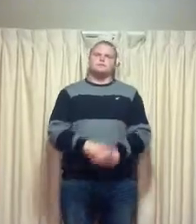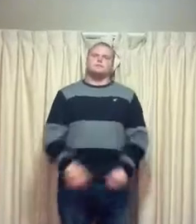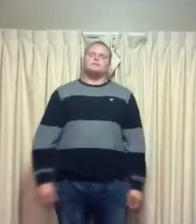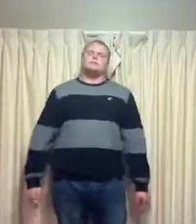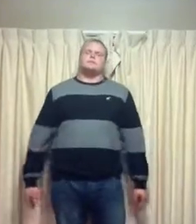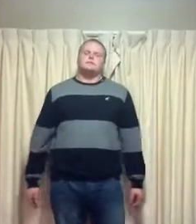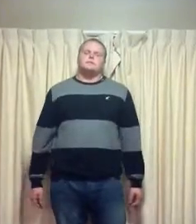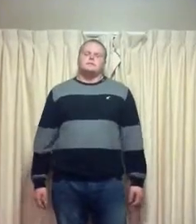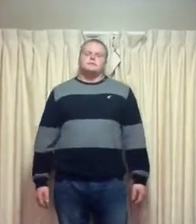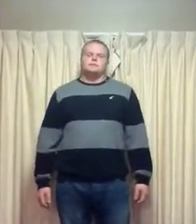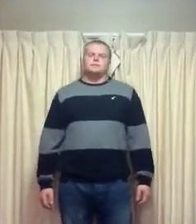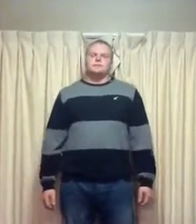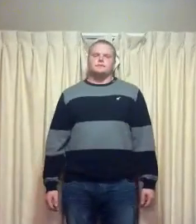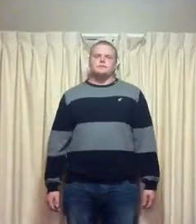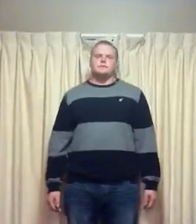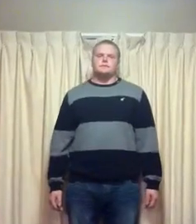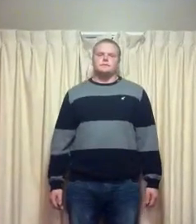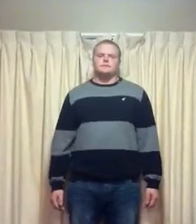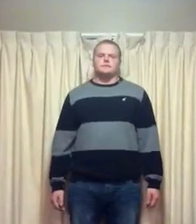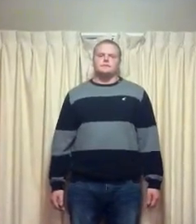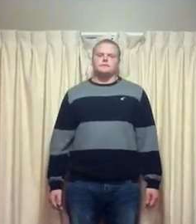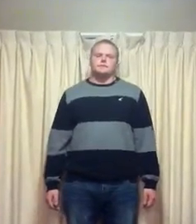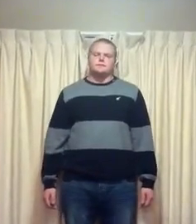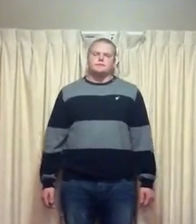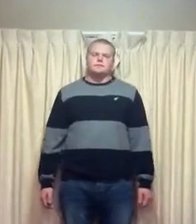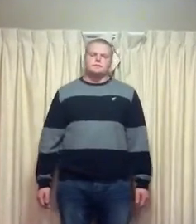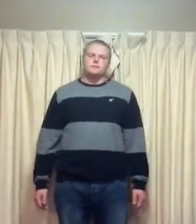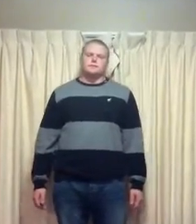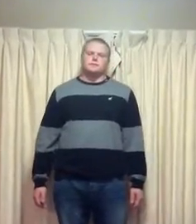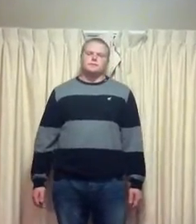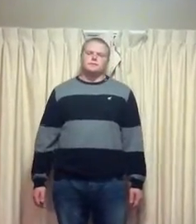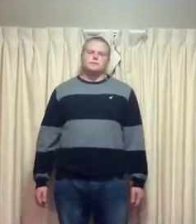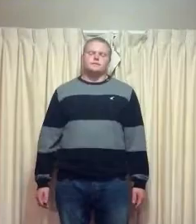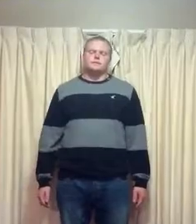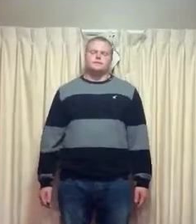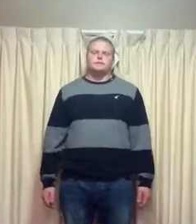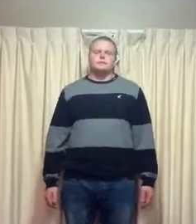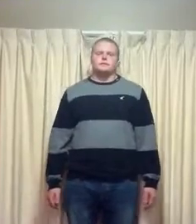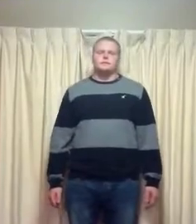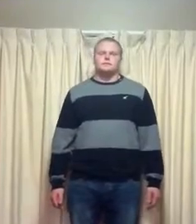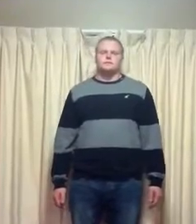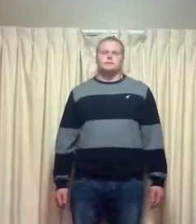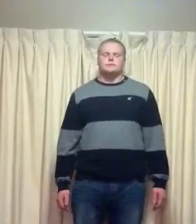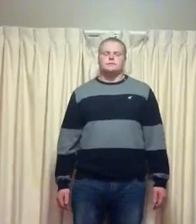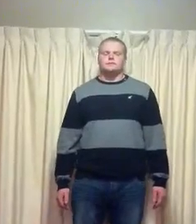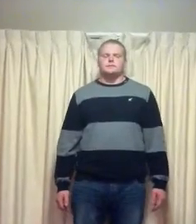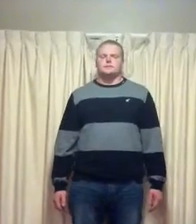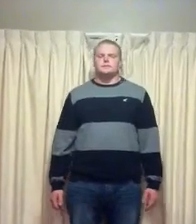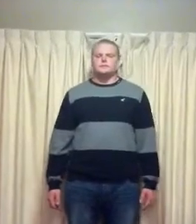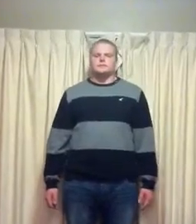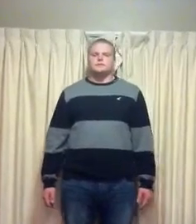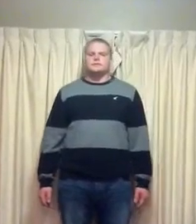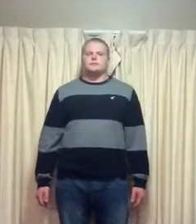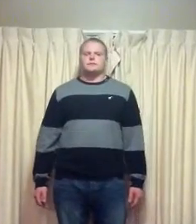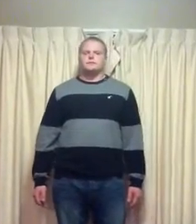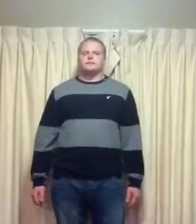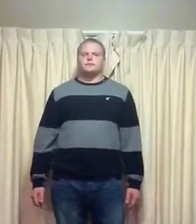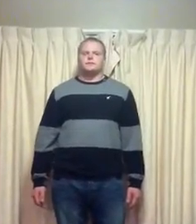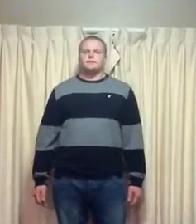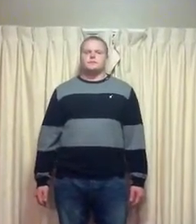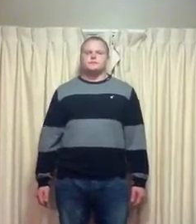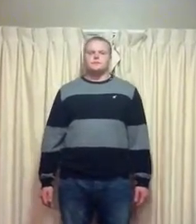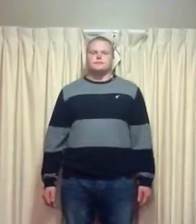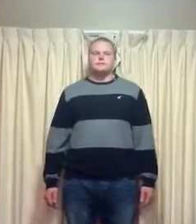go